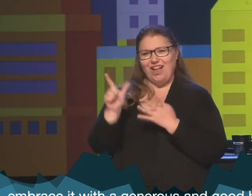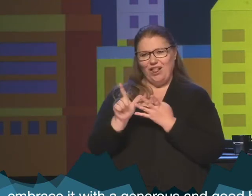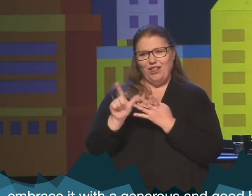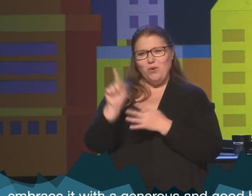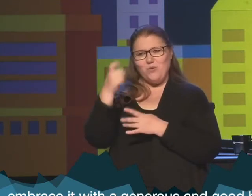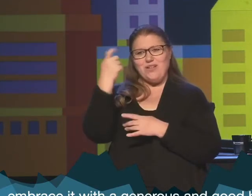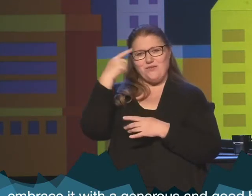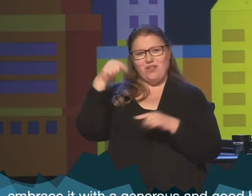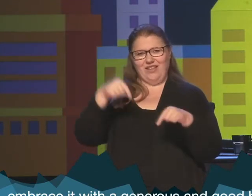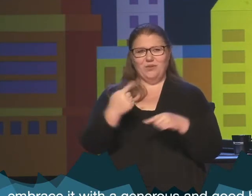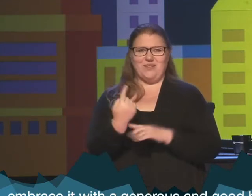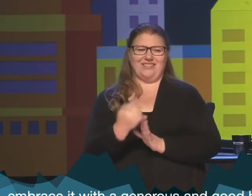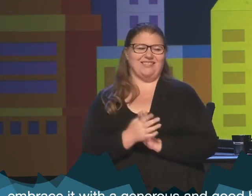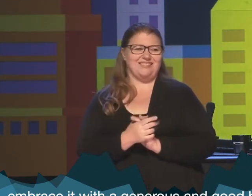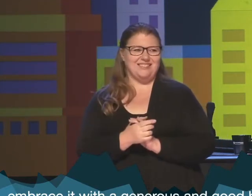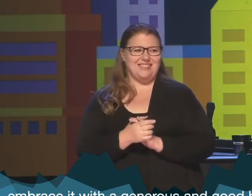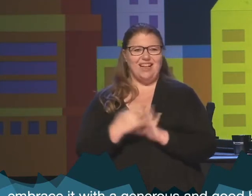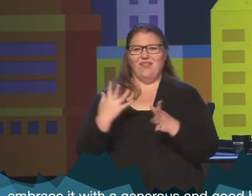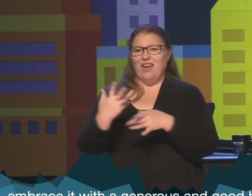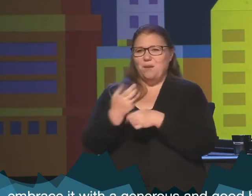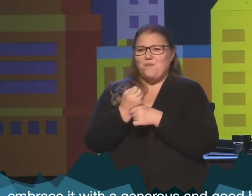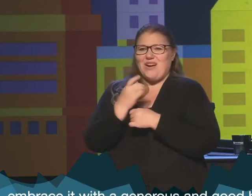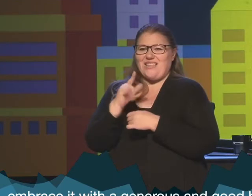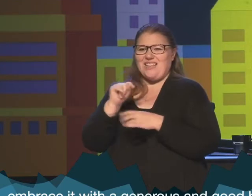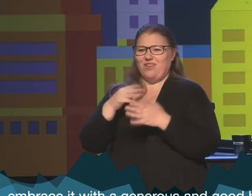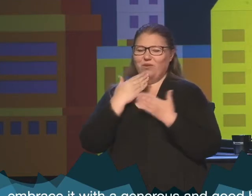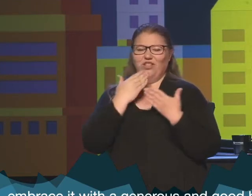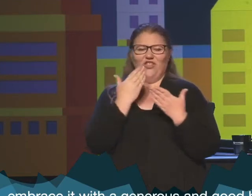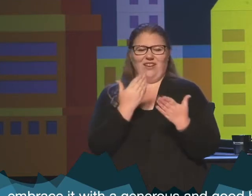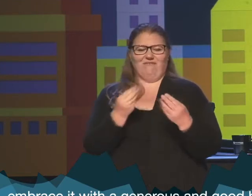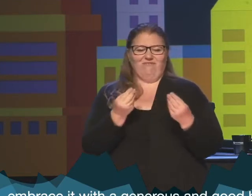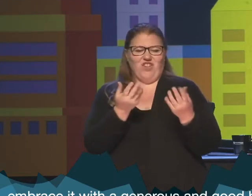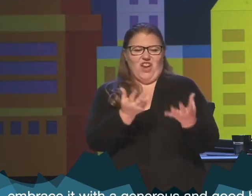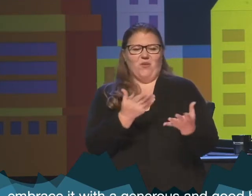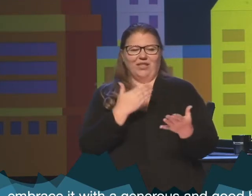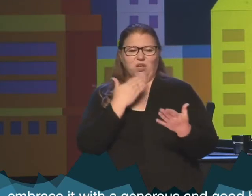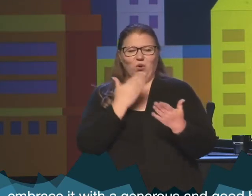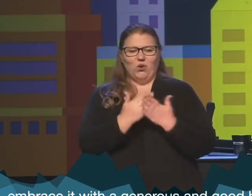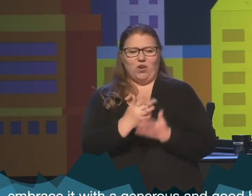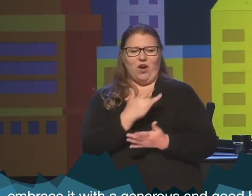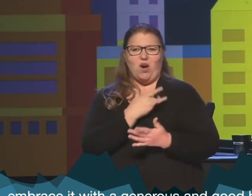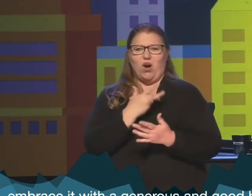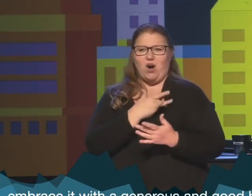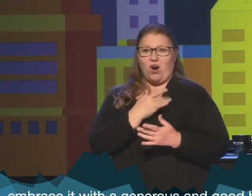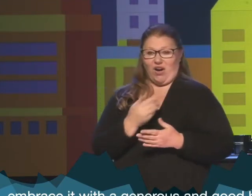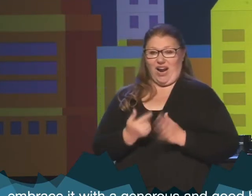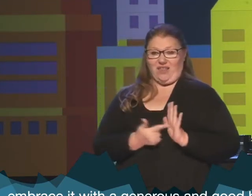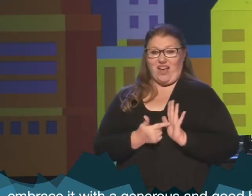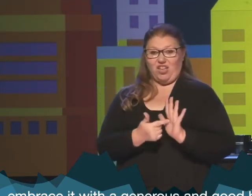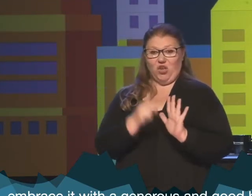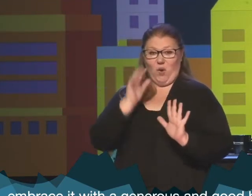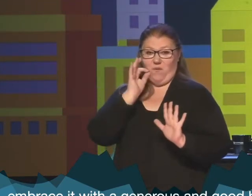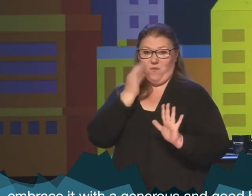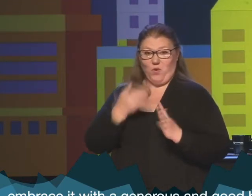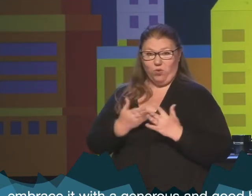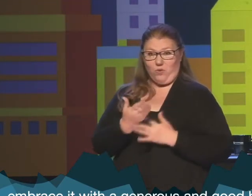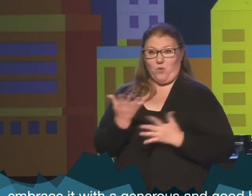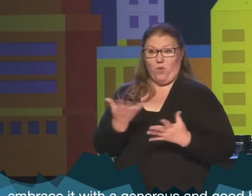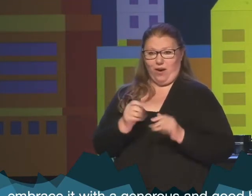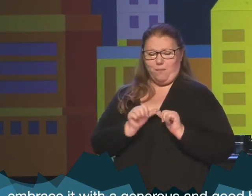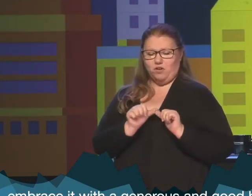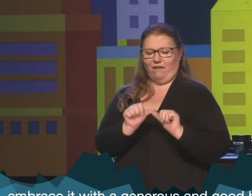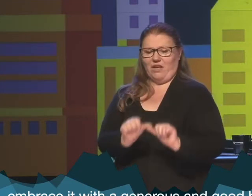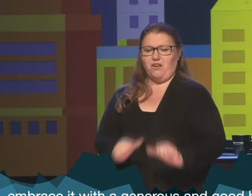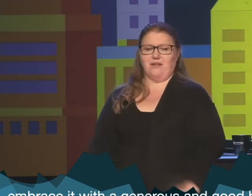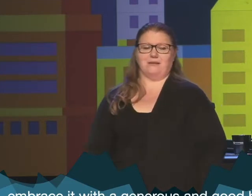Luke wins for this one, right? They embrace it with a generous and a good heart and bear fruit, this is good, through